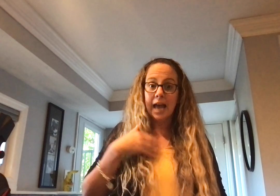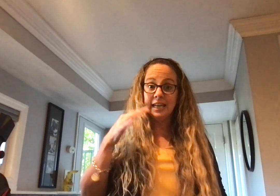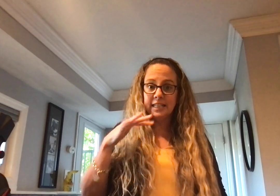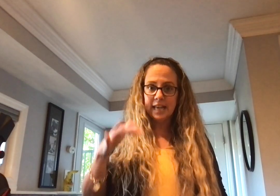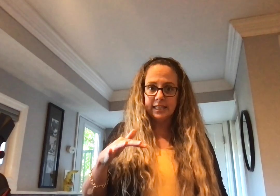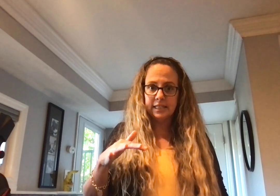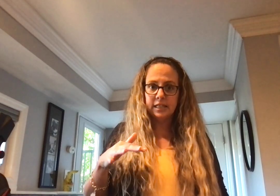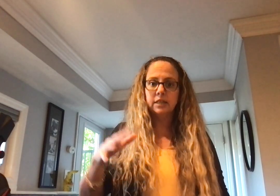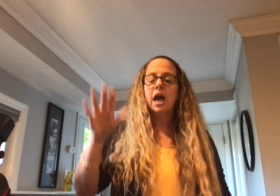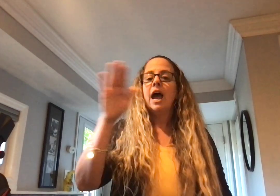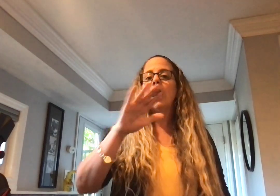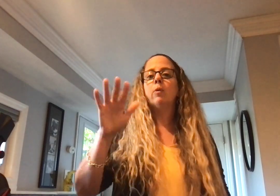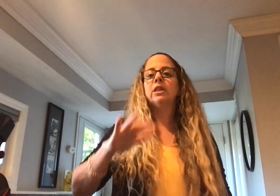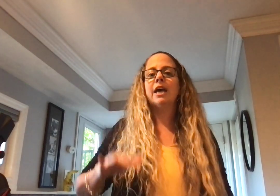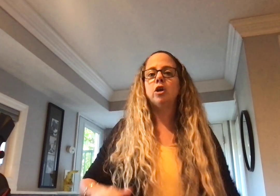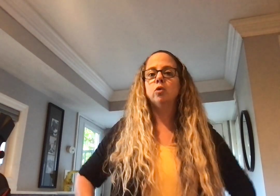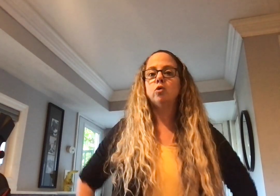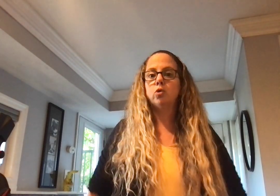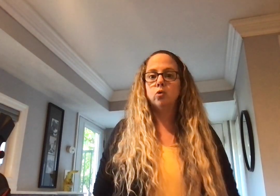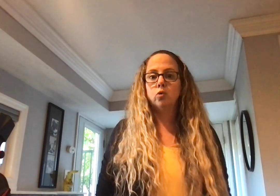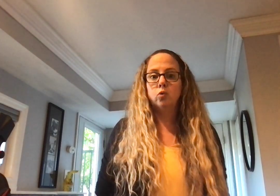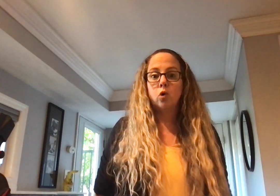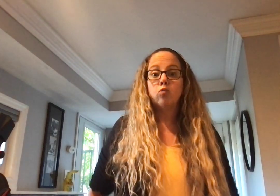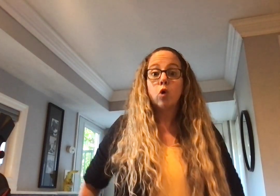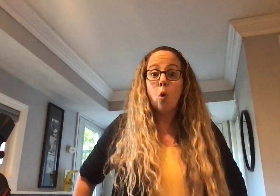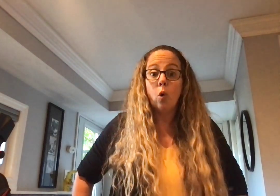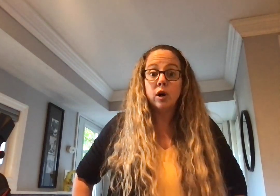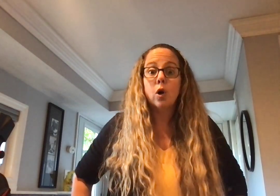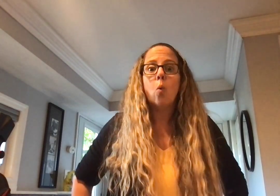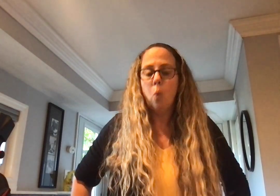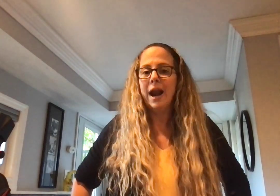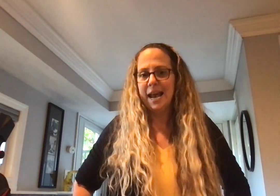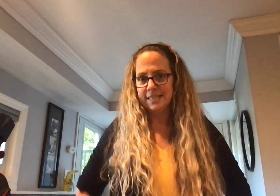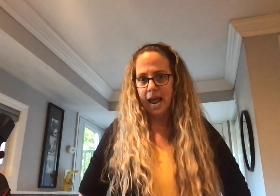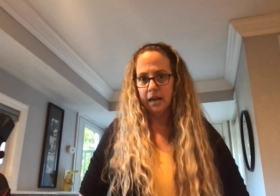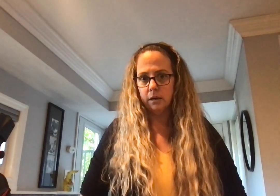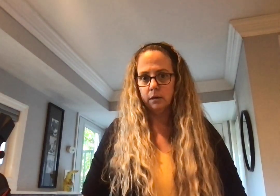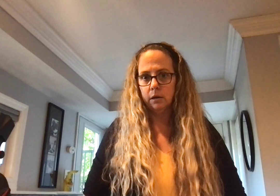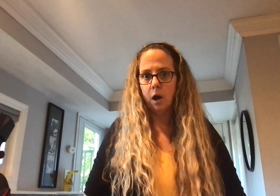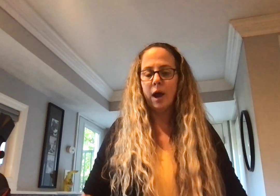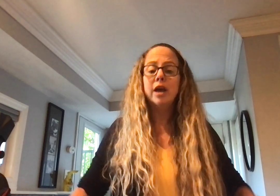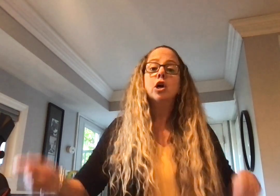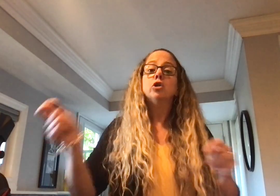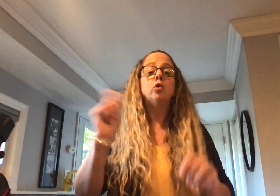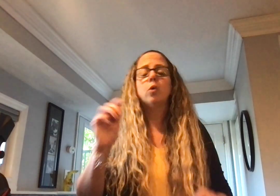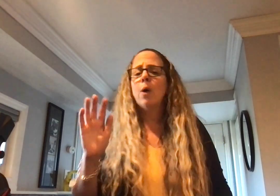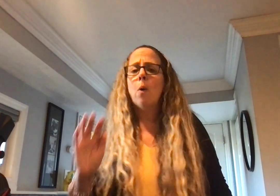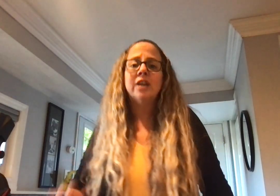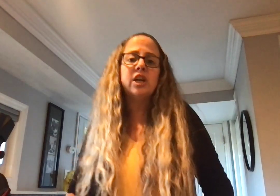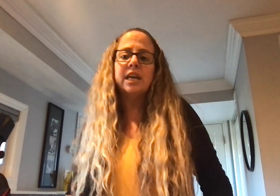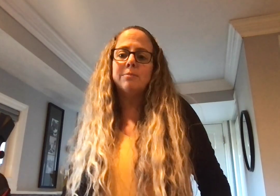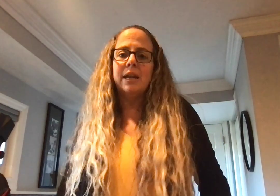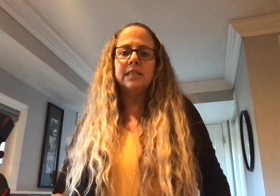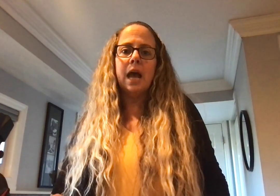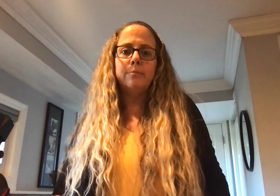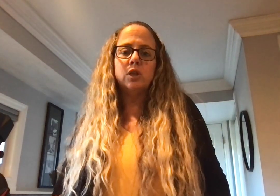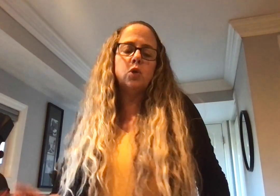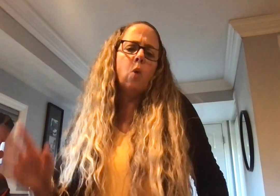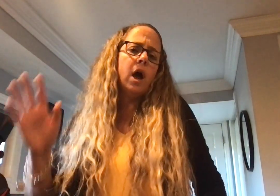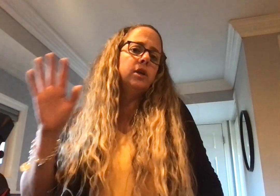signing sentences, and I would like you to record what I say. Okay, so you can watch it as many times as you want. You